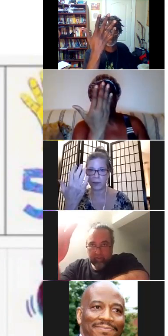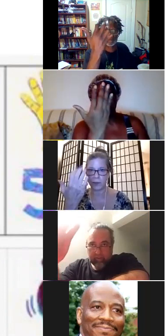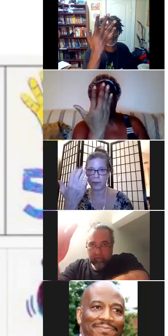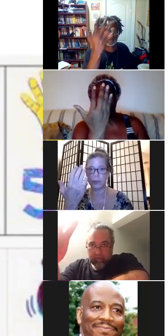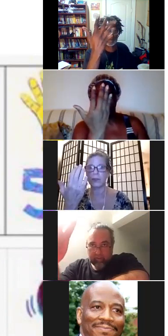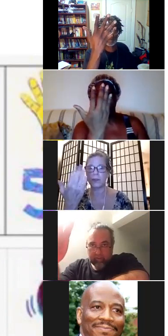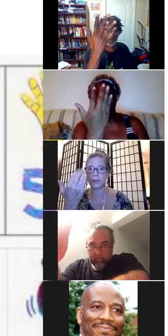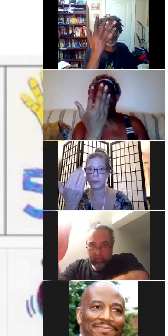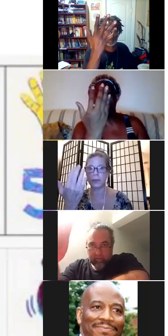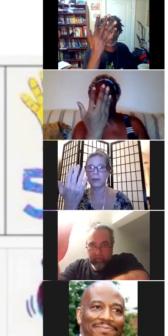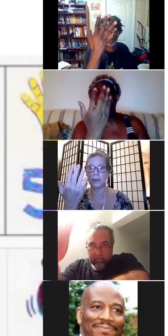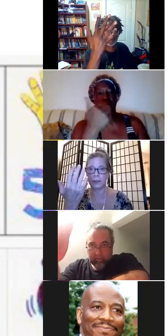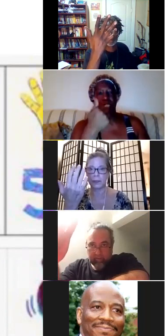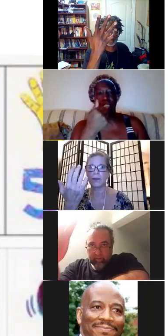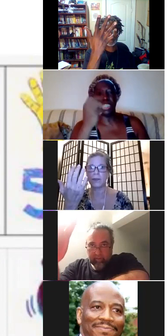15,